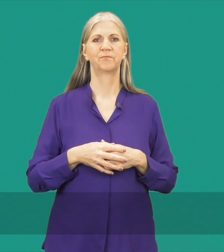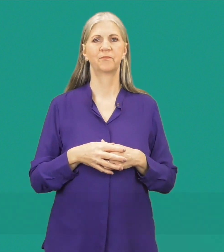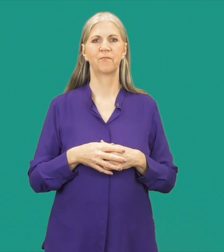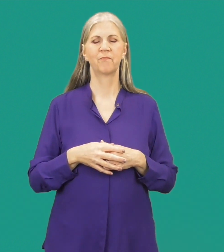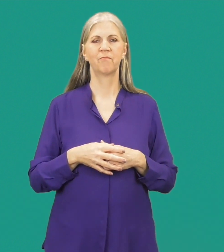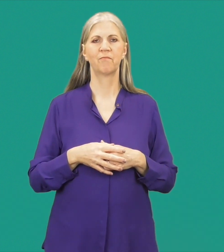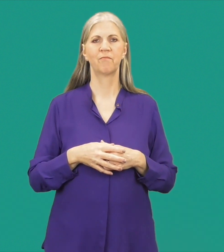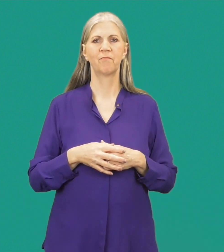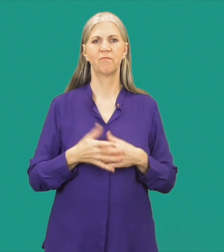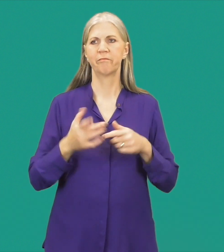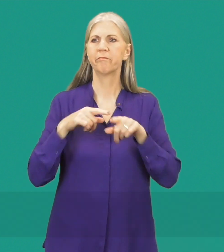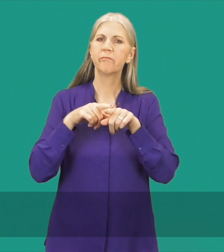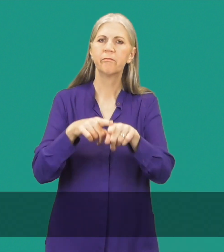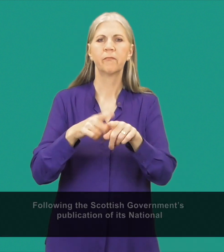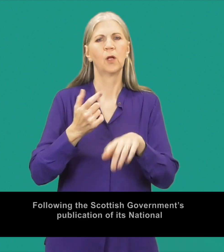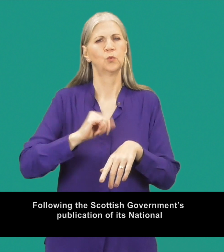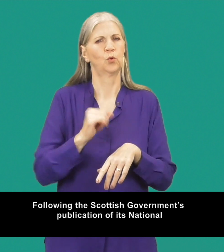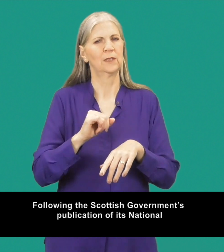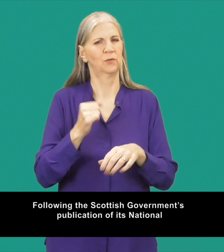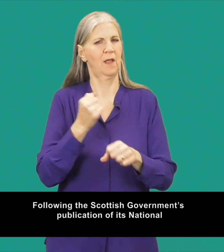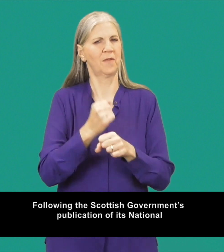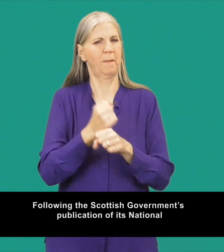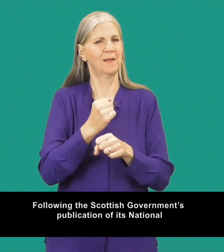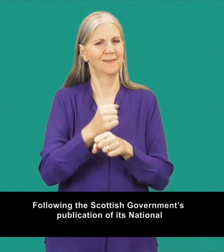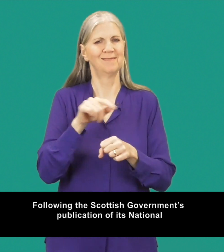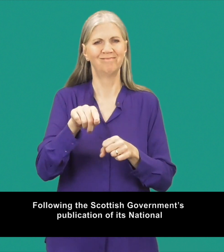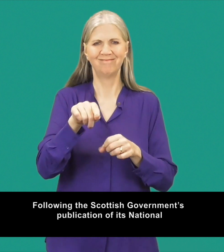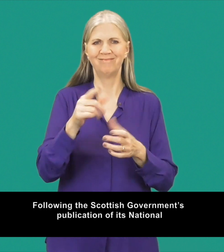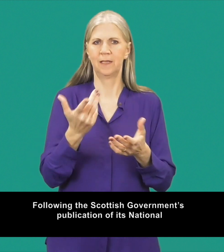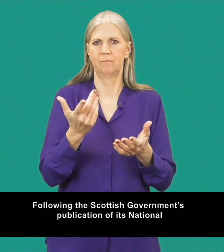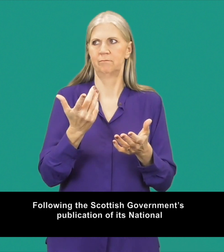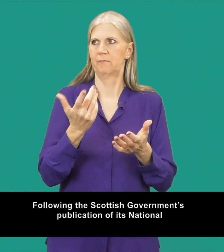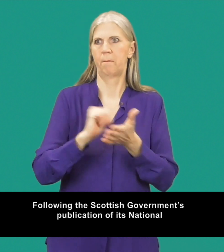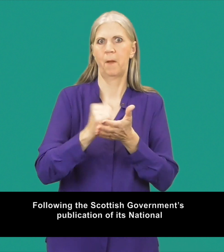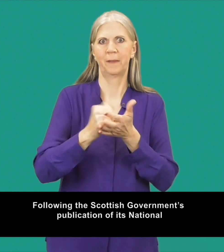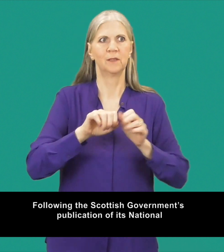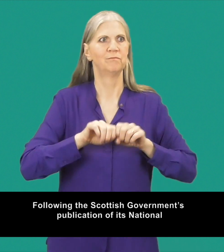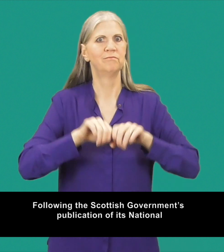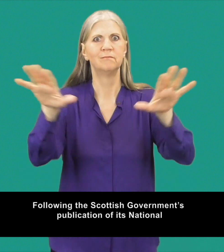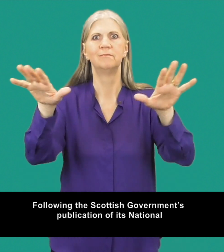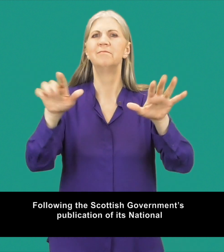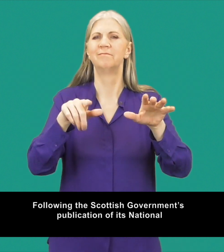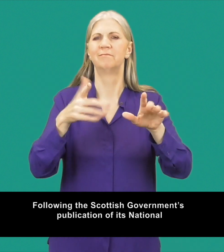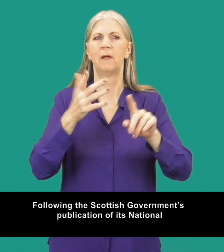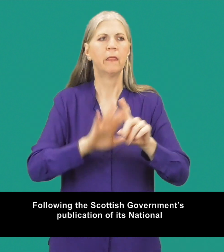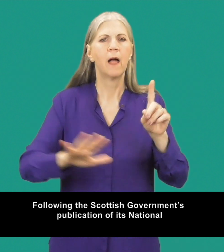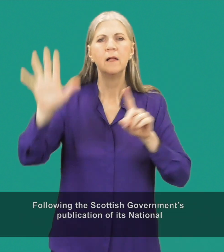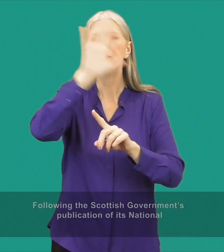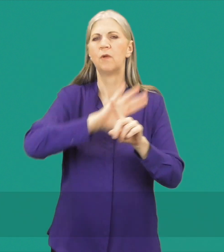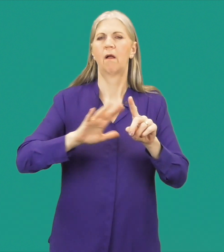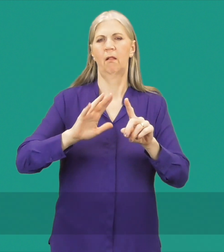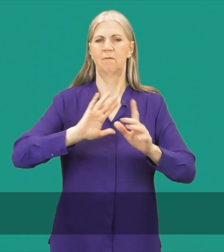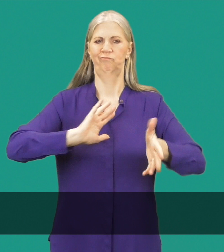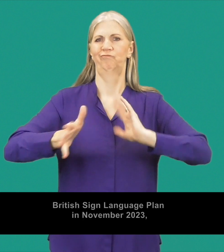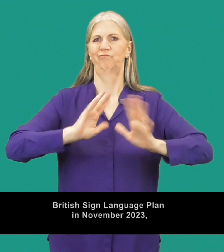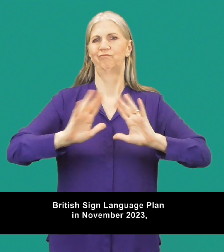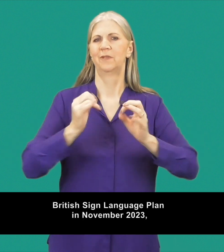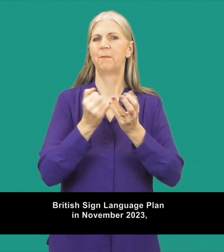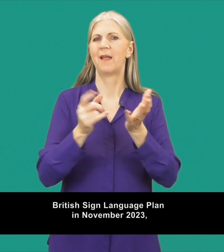Following the Scottish Government's publication of its National British Sign Language Plan in November